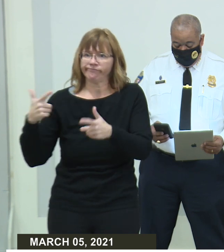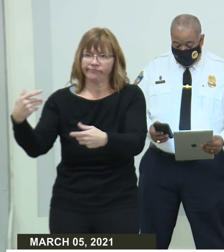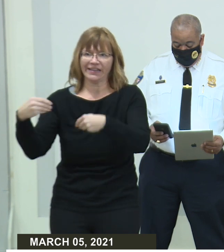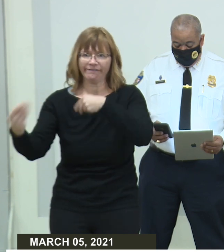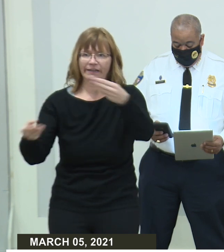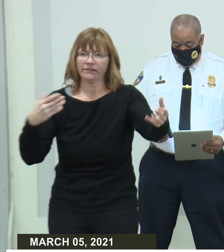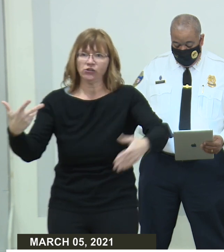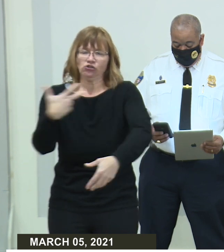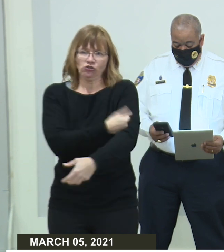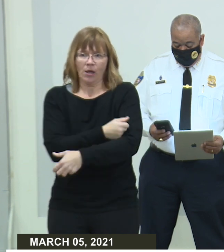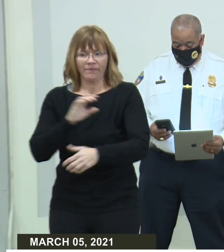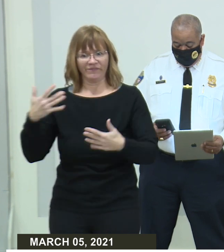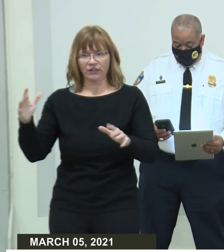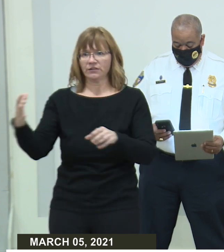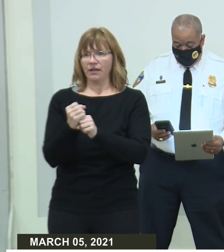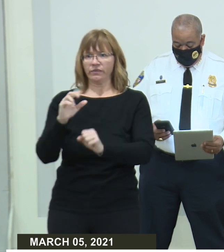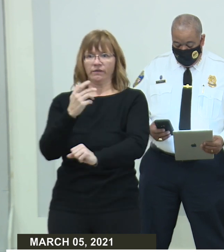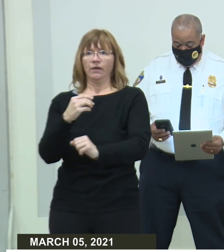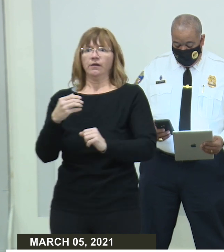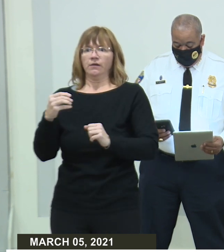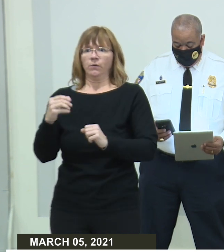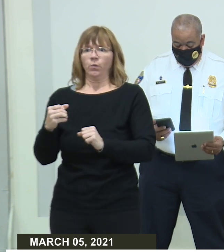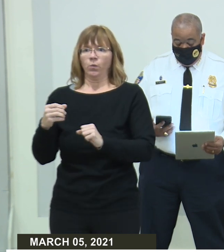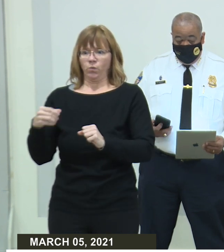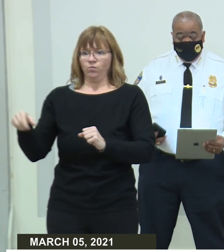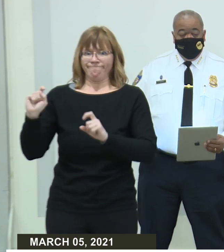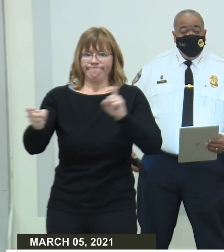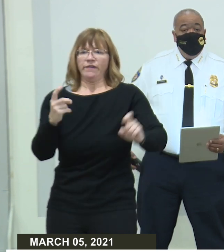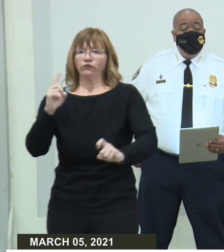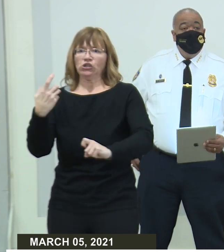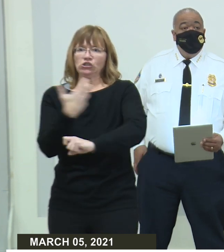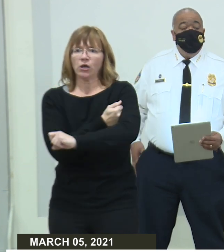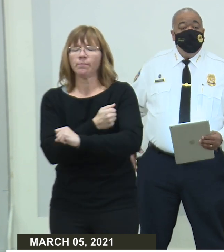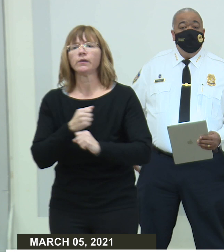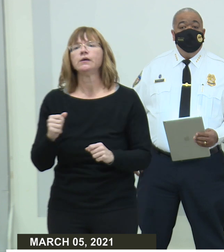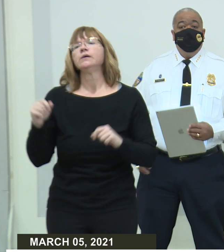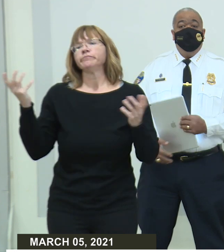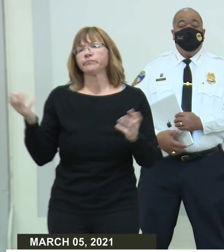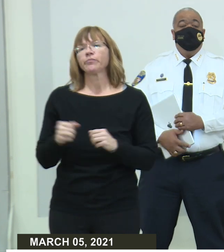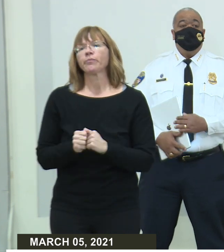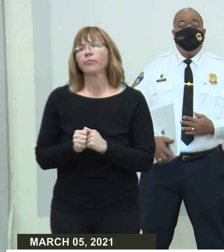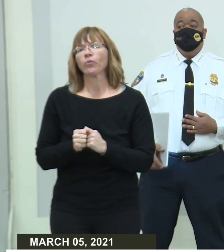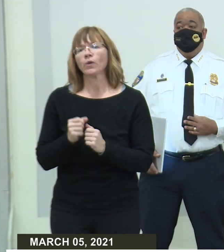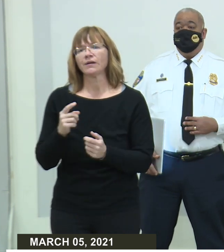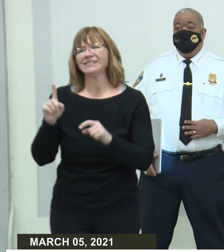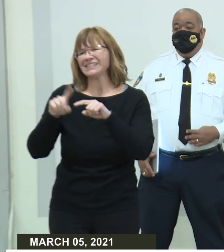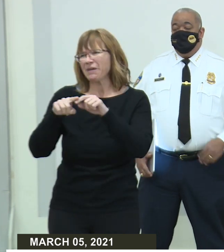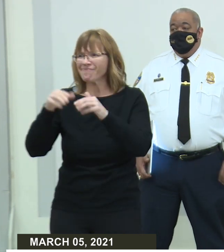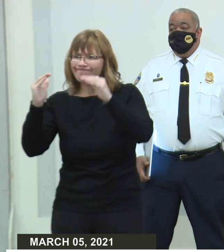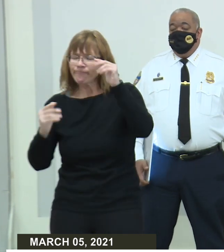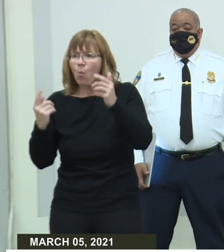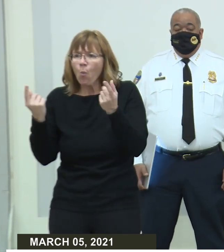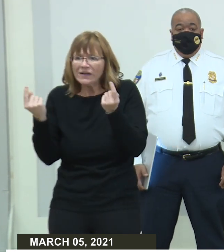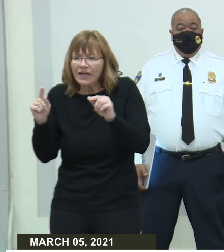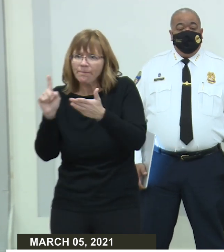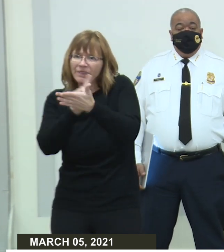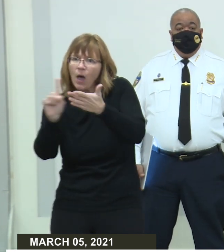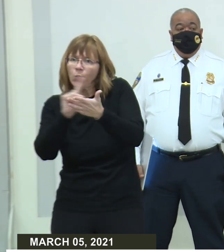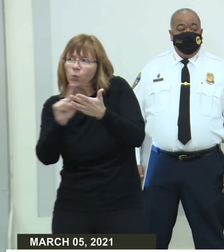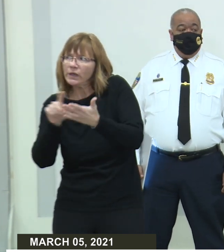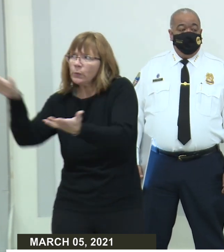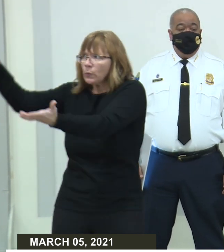clinics that we can host is dependent on our weekly vaccination supply, and moving forward, we will begin releasing information about our schedule for